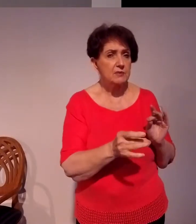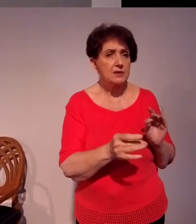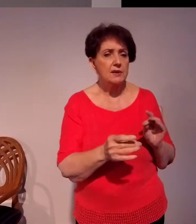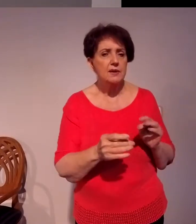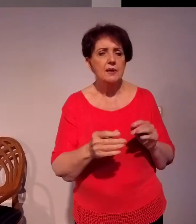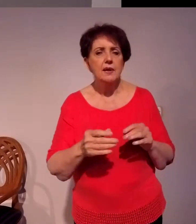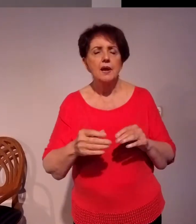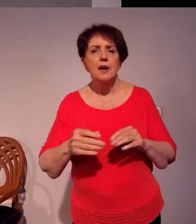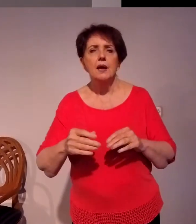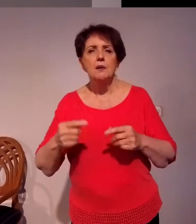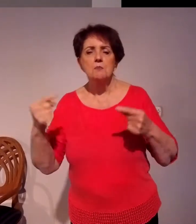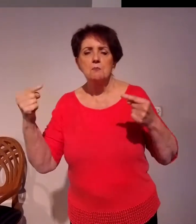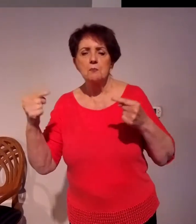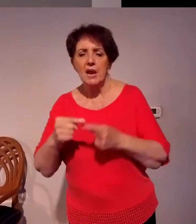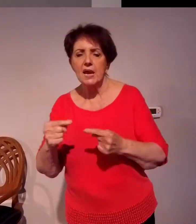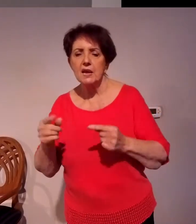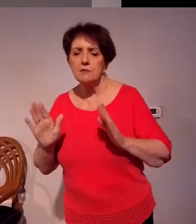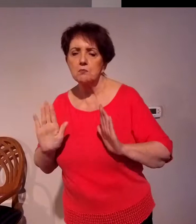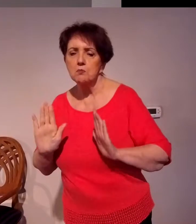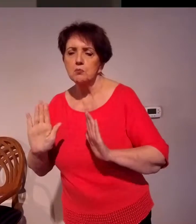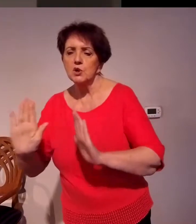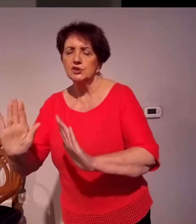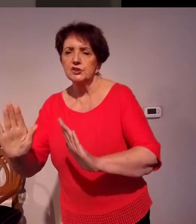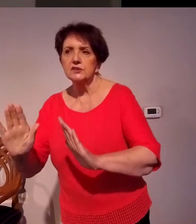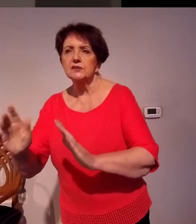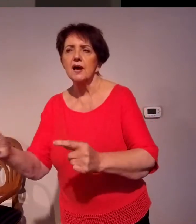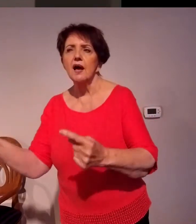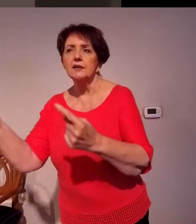pushes until vision pulls.